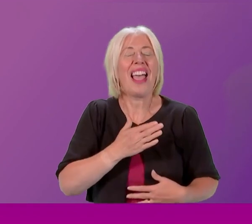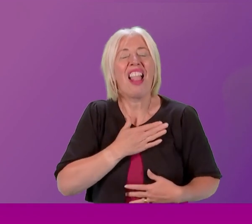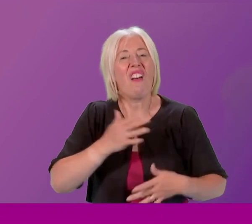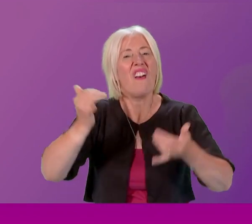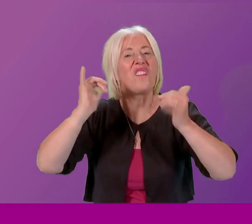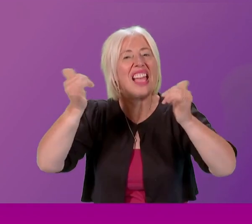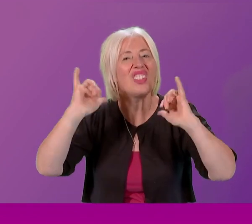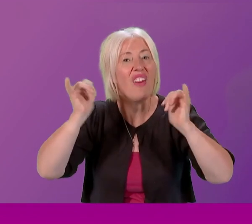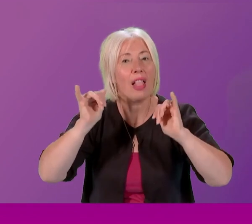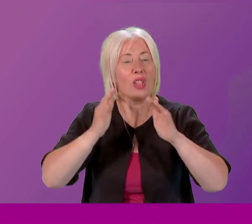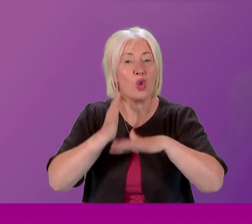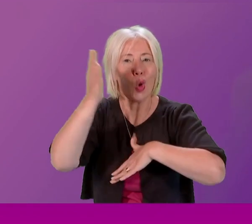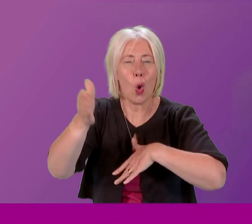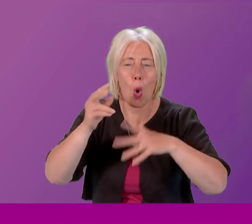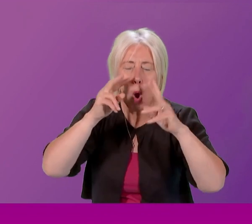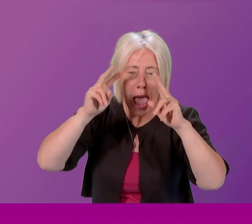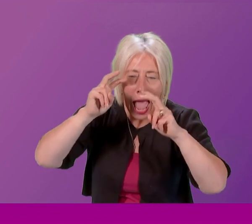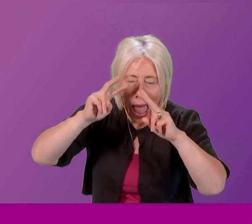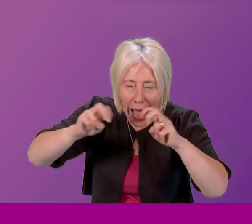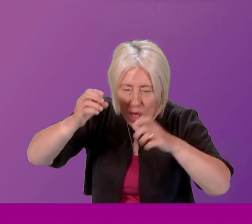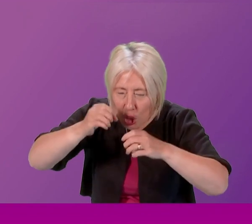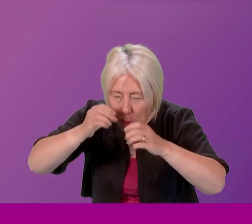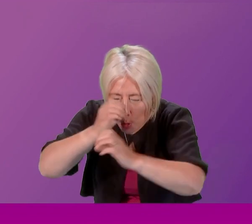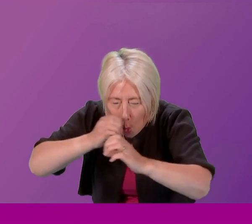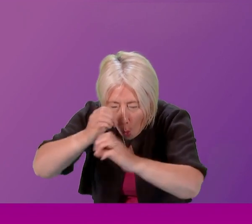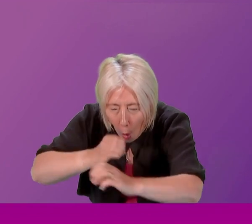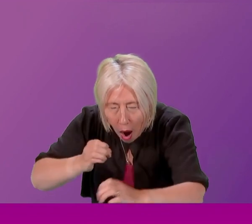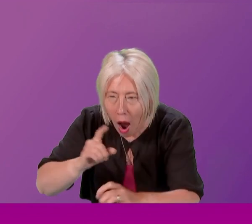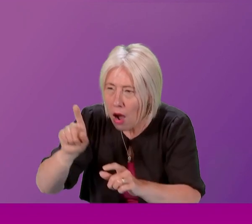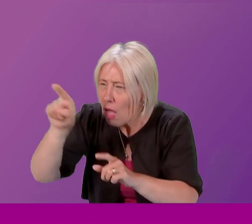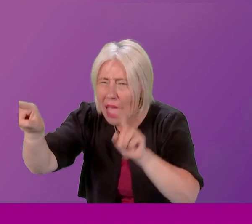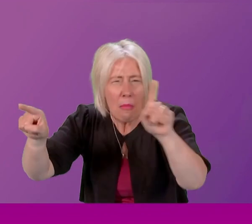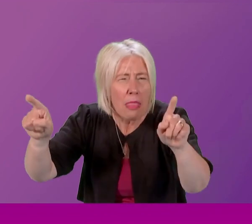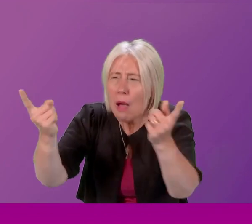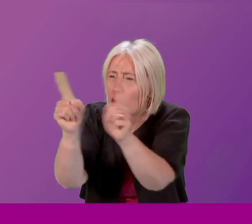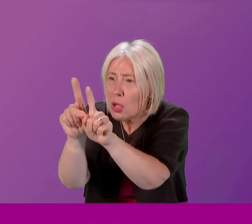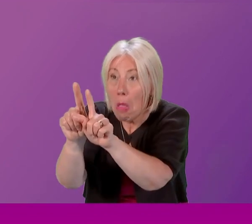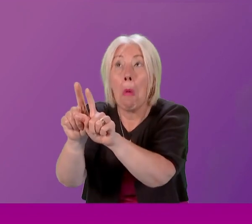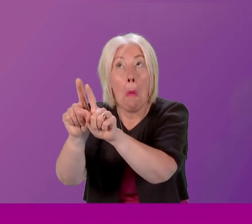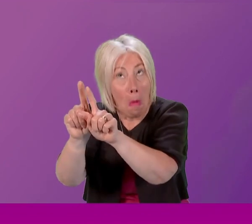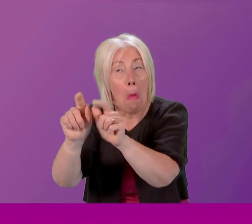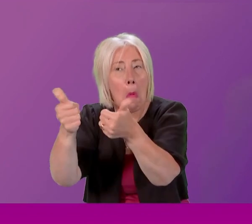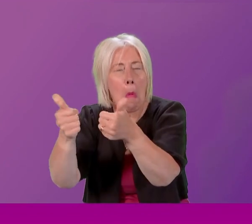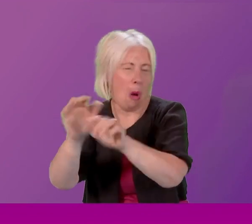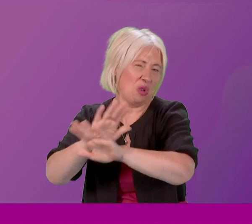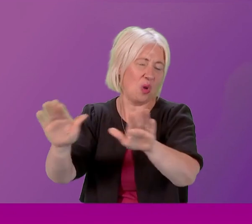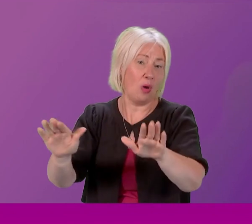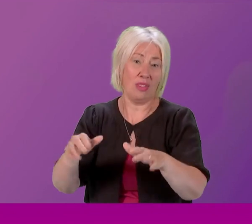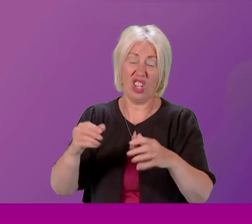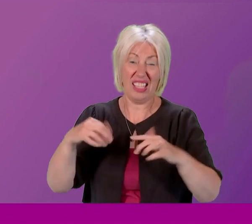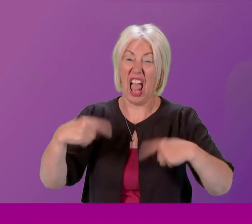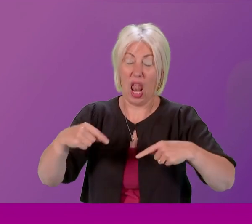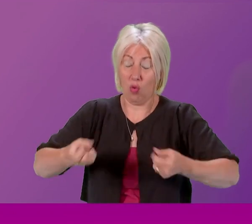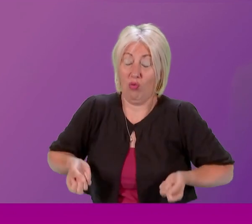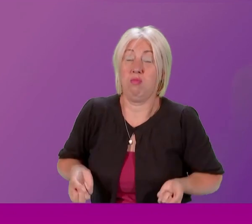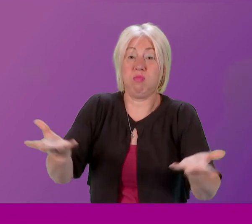really explore, are these different kinds of combinations and letting this freedom really, really